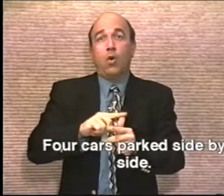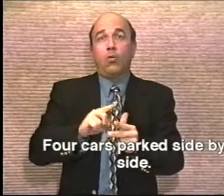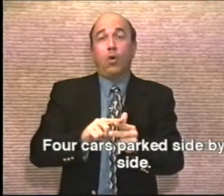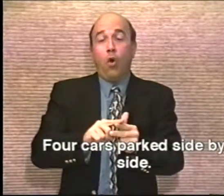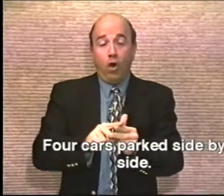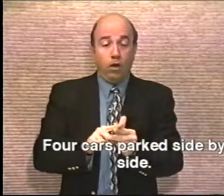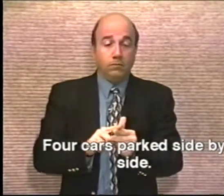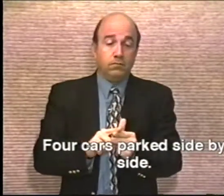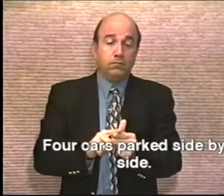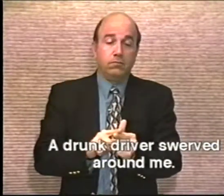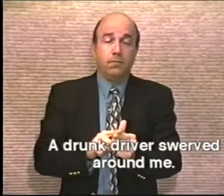Or